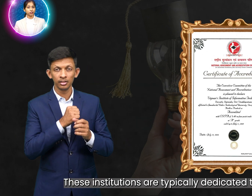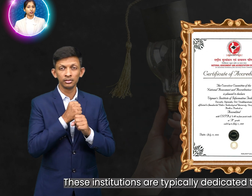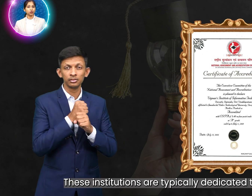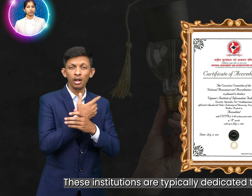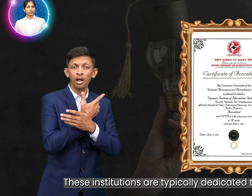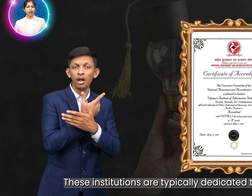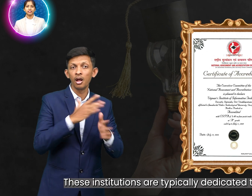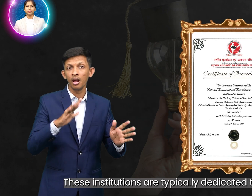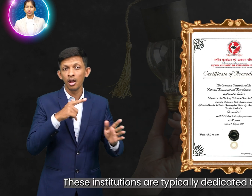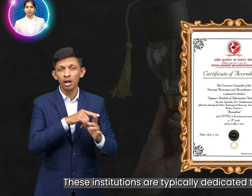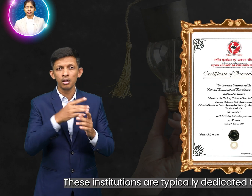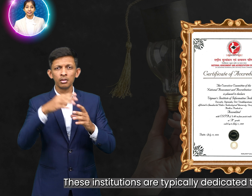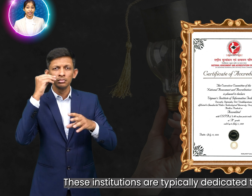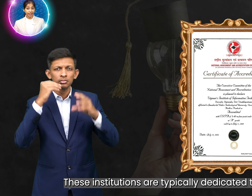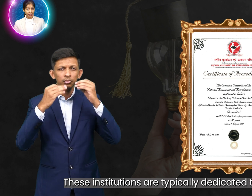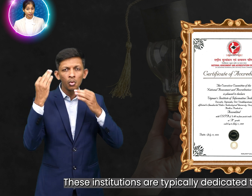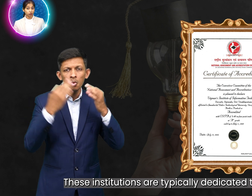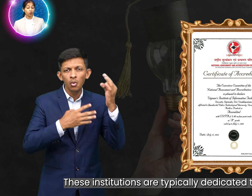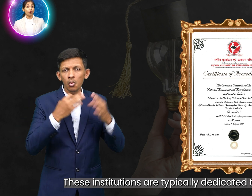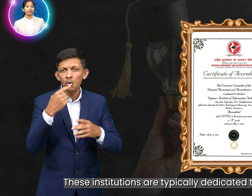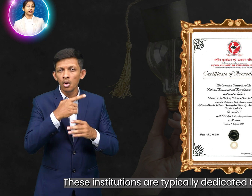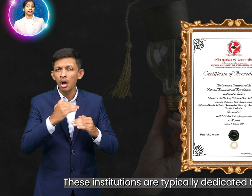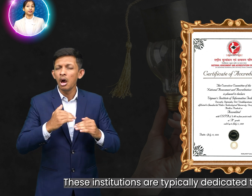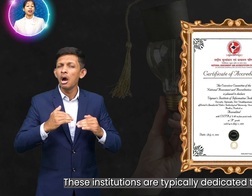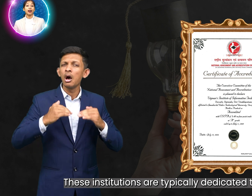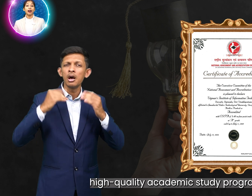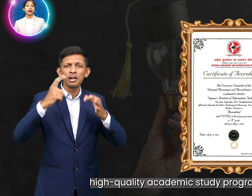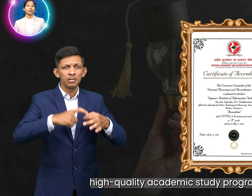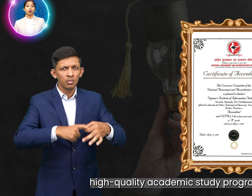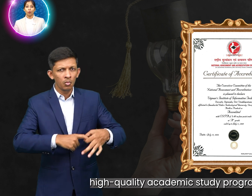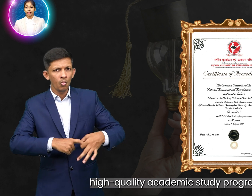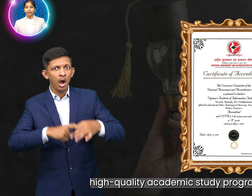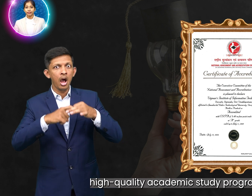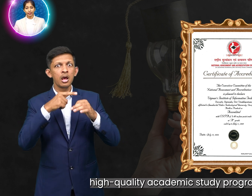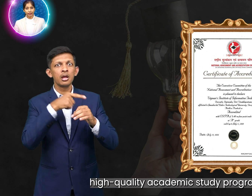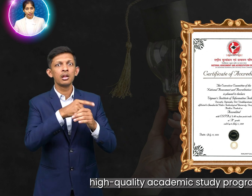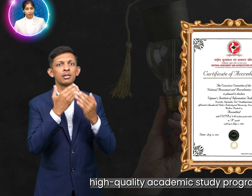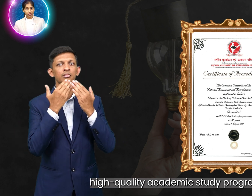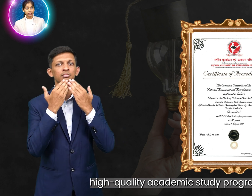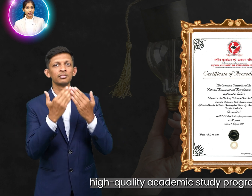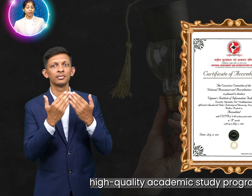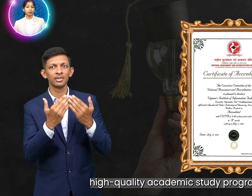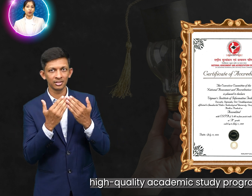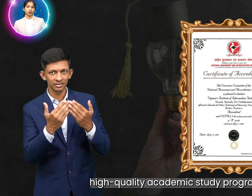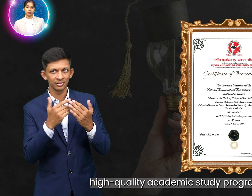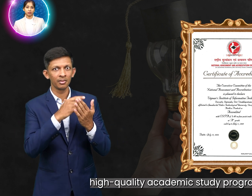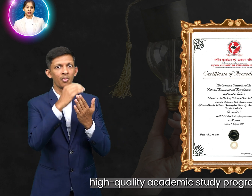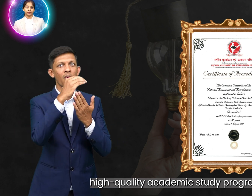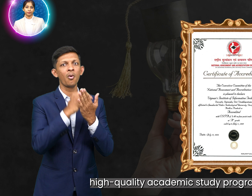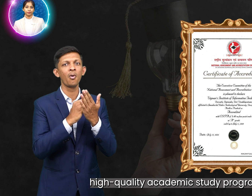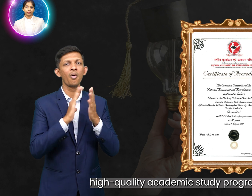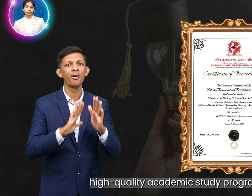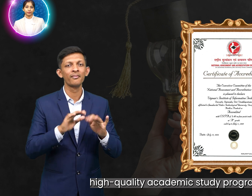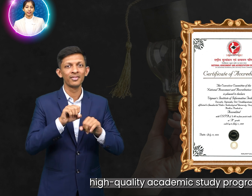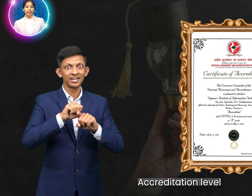These institutions are typically dedicated to offering high-quality academic study